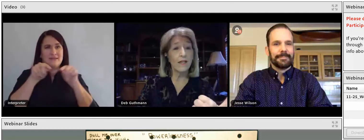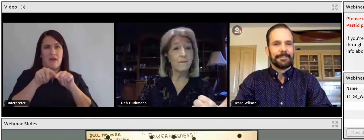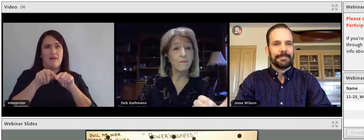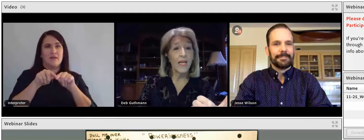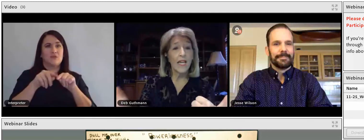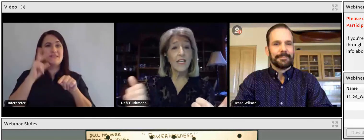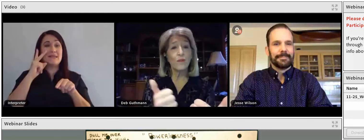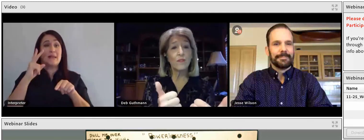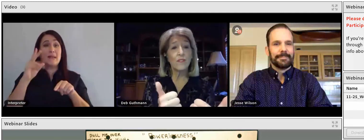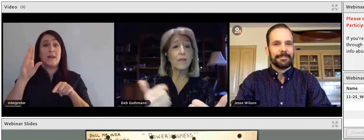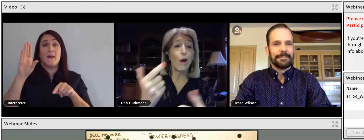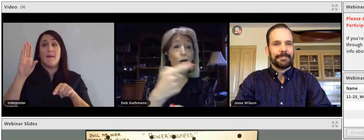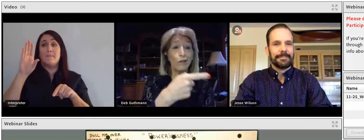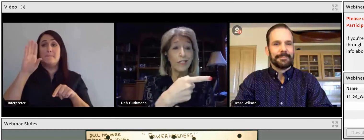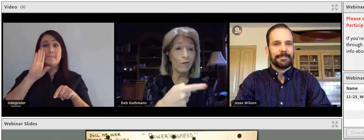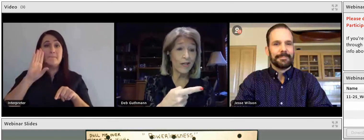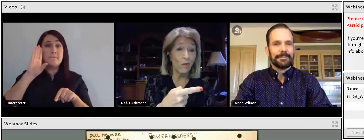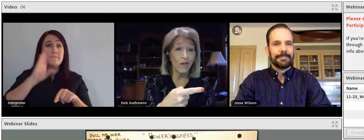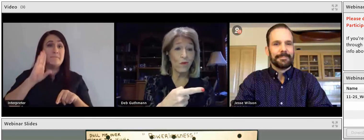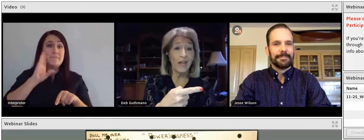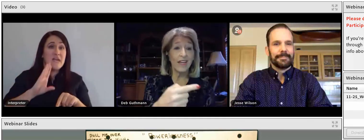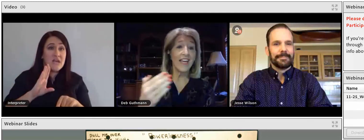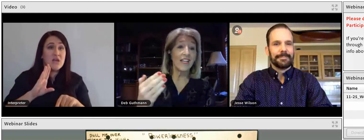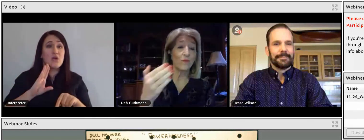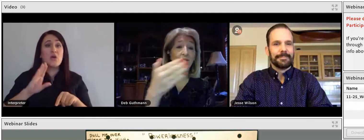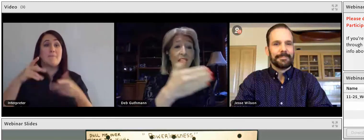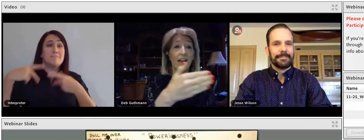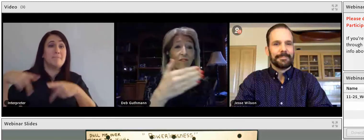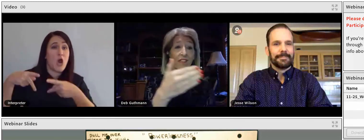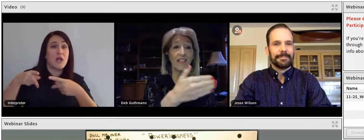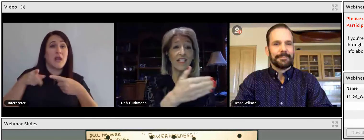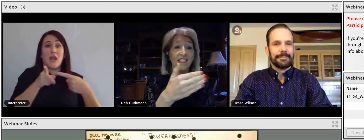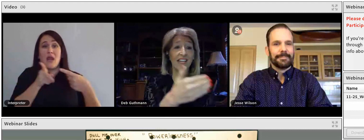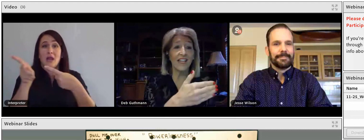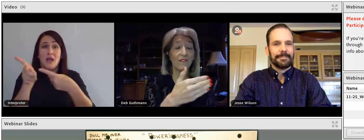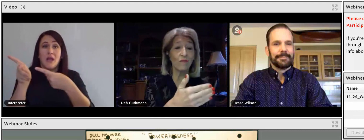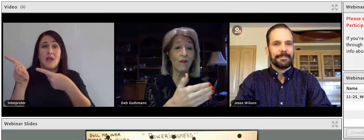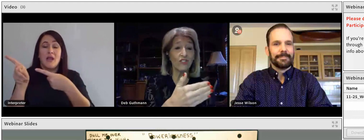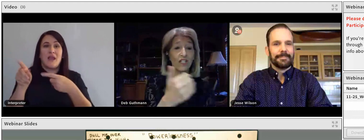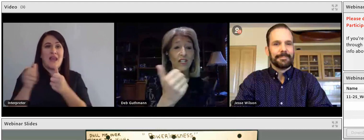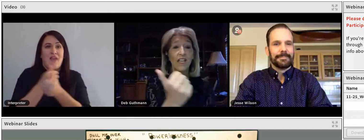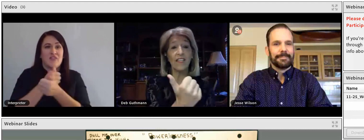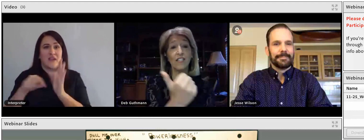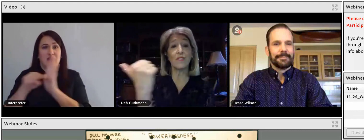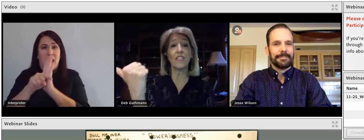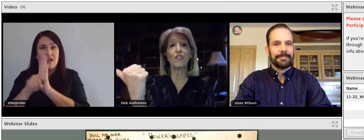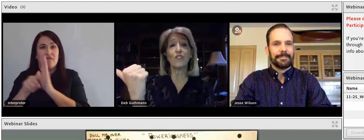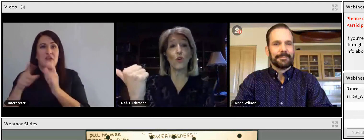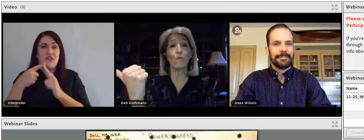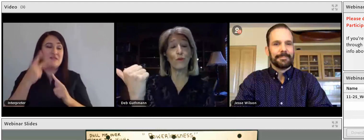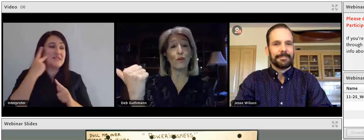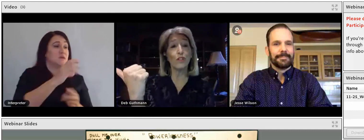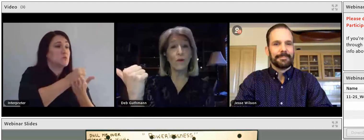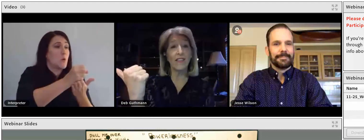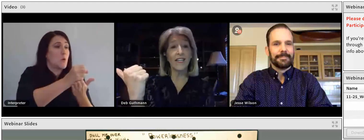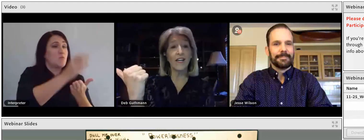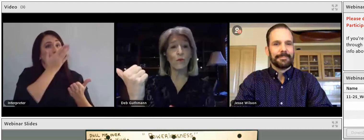going one way, and you see party going one way, and you see everything in the negative direction, and then you see